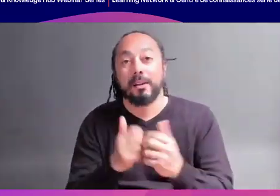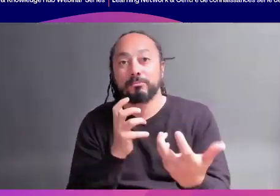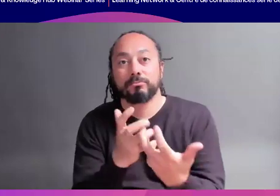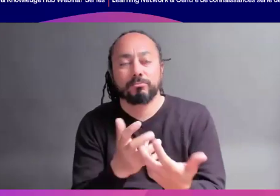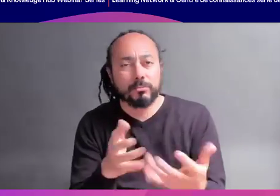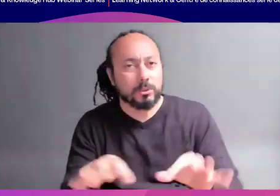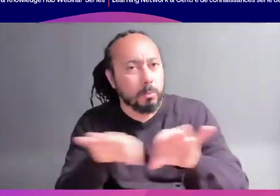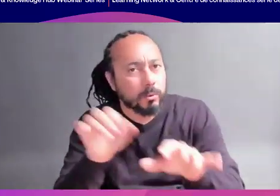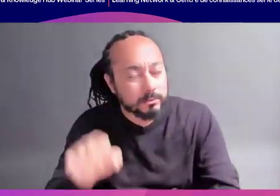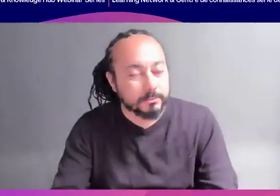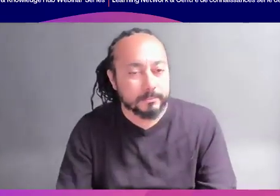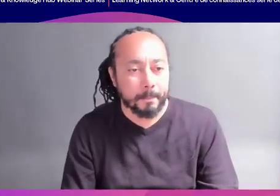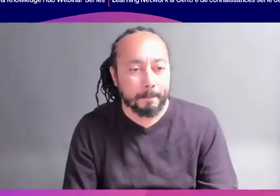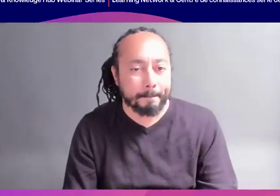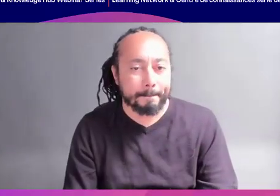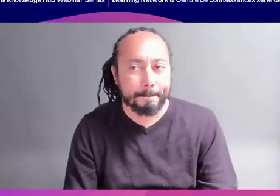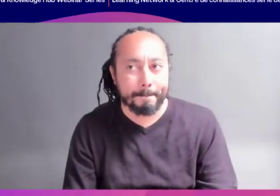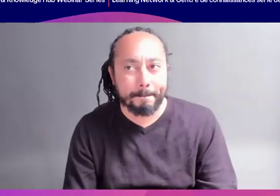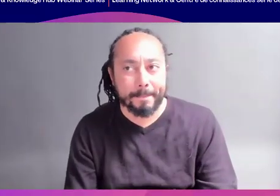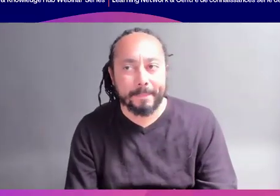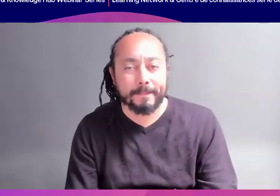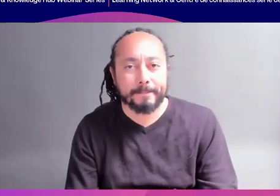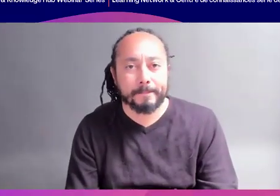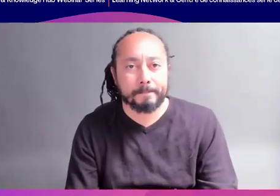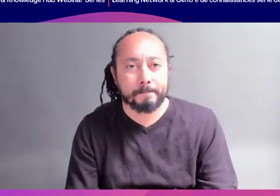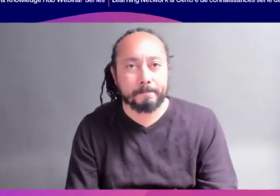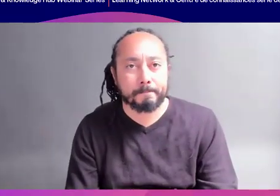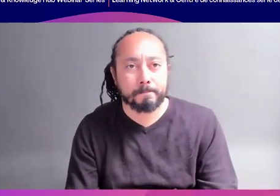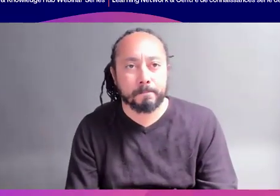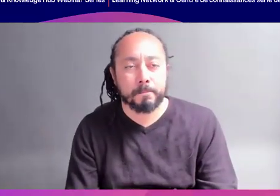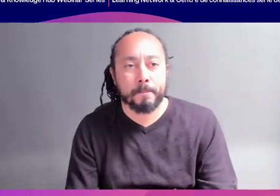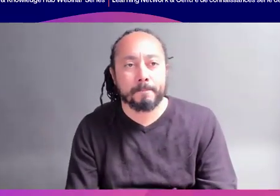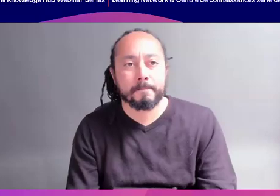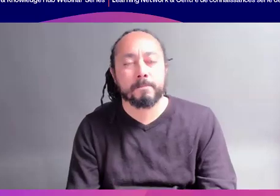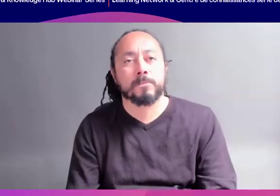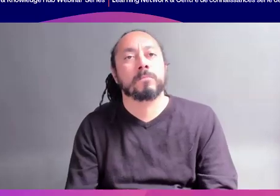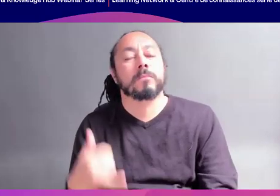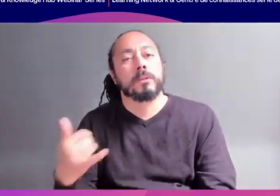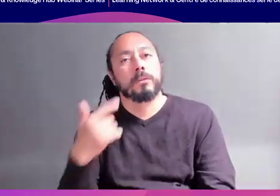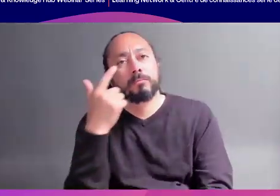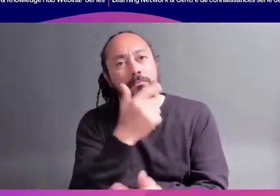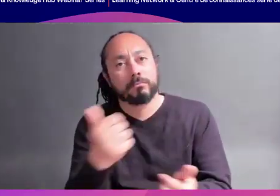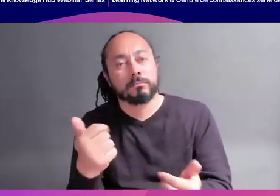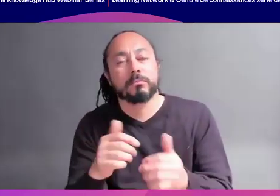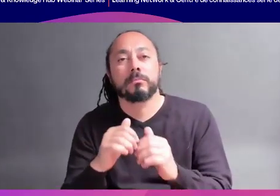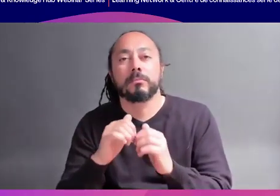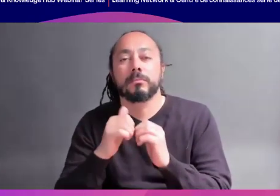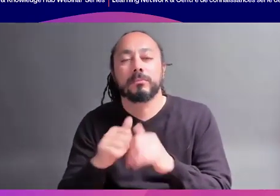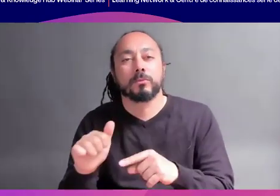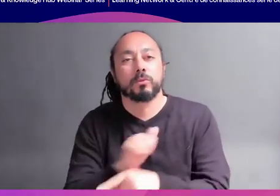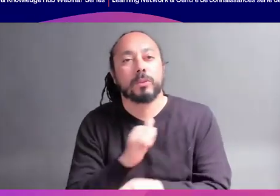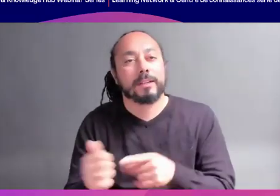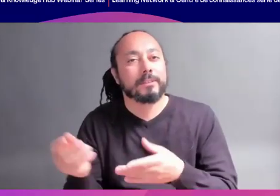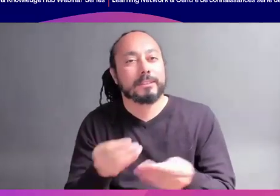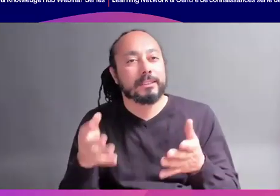So I'm just going to kind of open it to anybody. Is there something about training of facilitators that